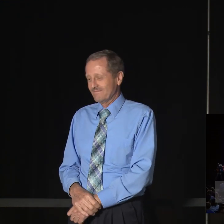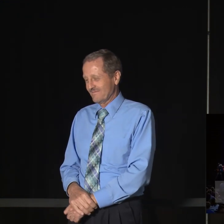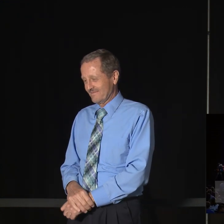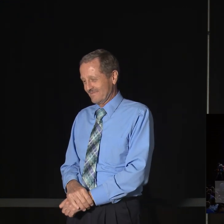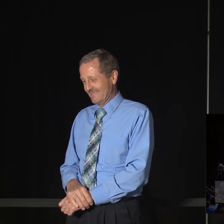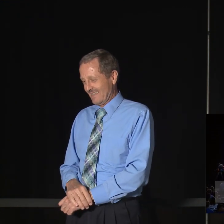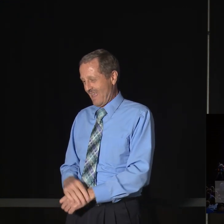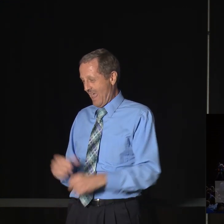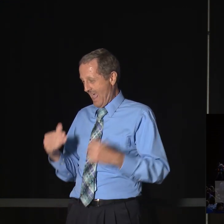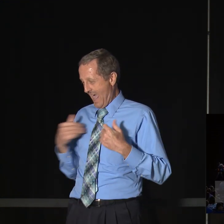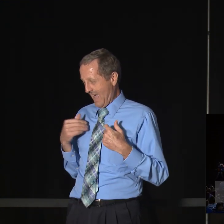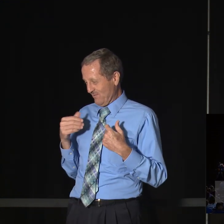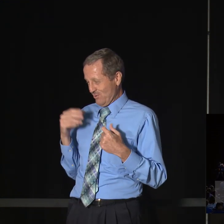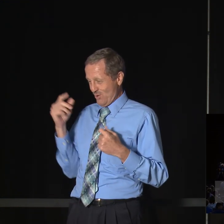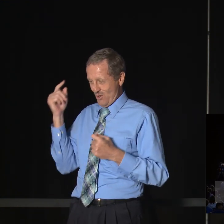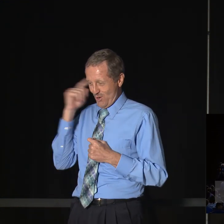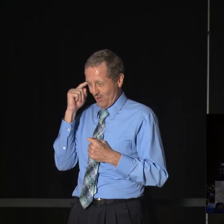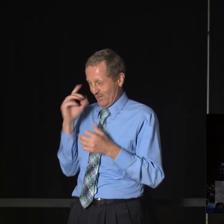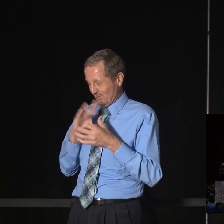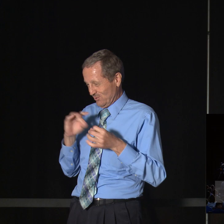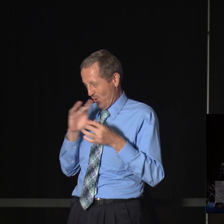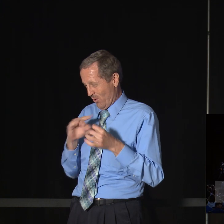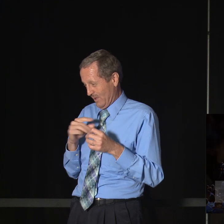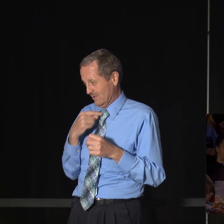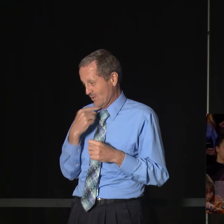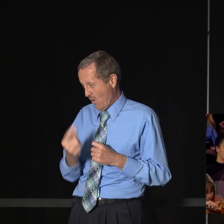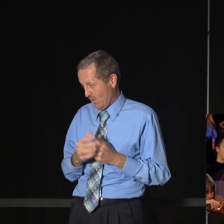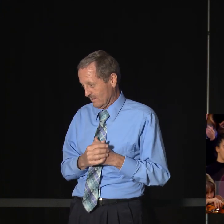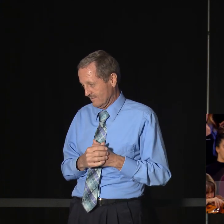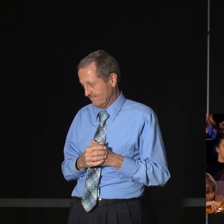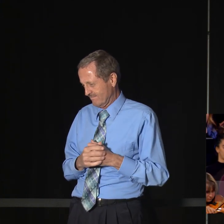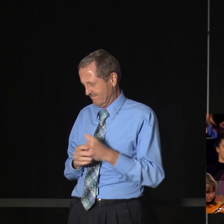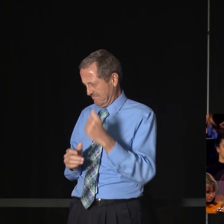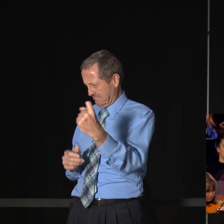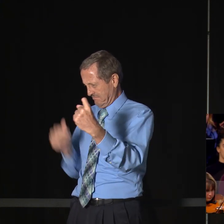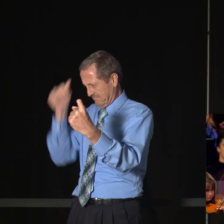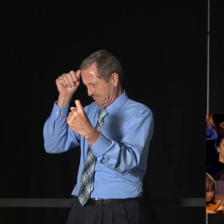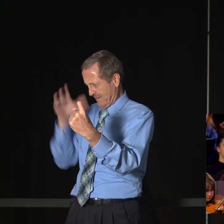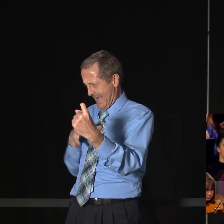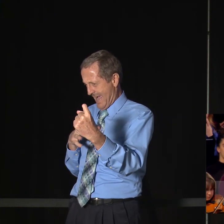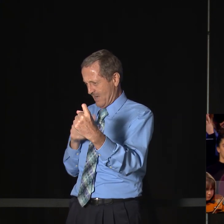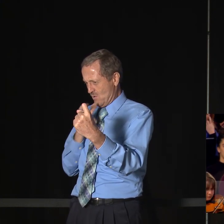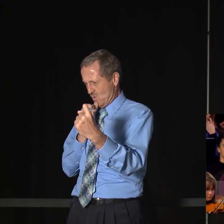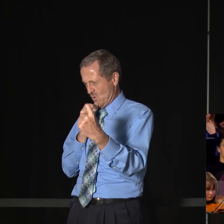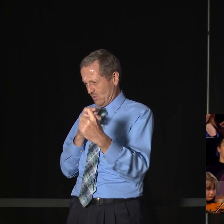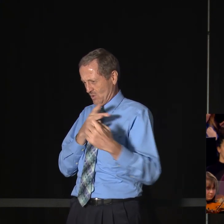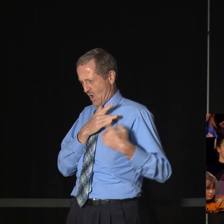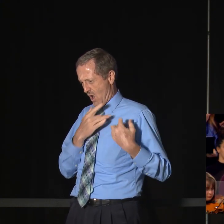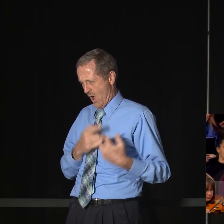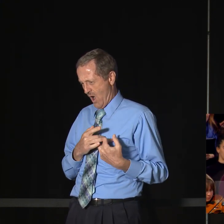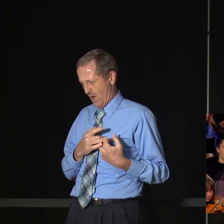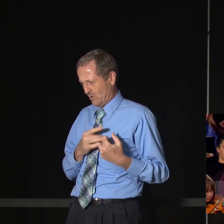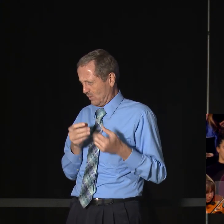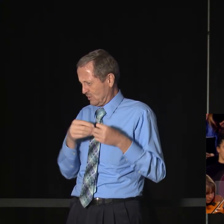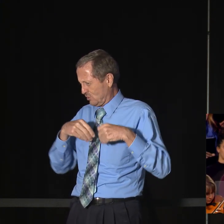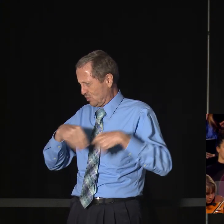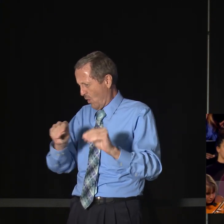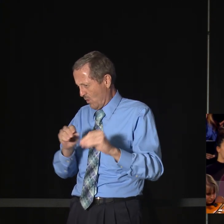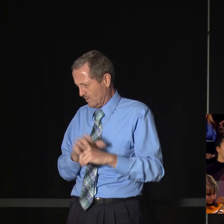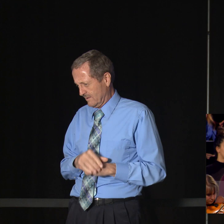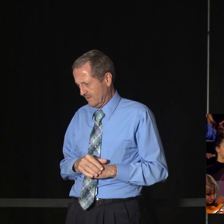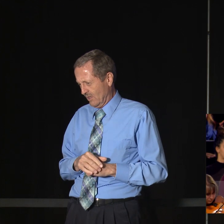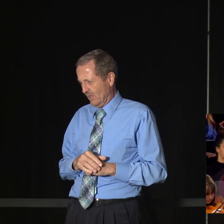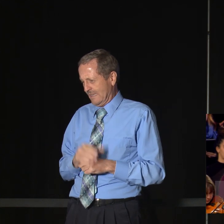Have you heard the story told of the man who's heart